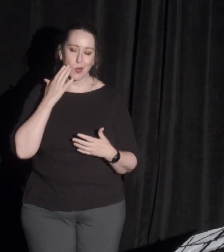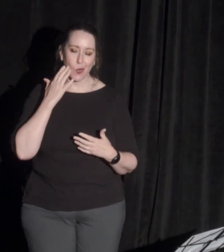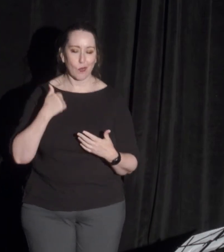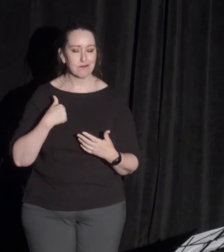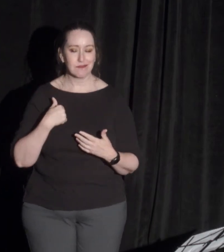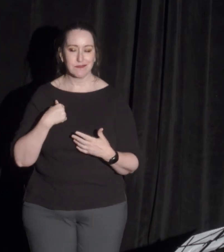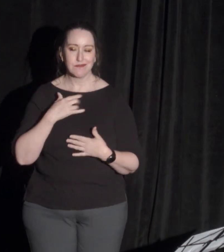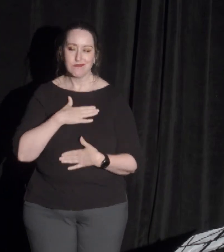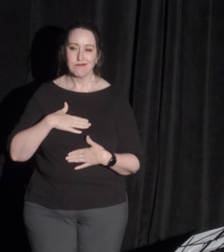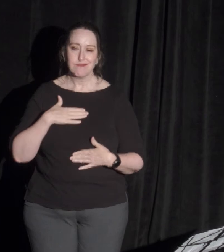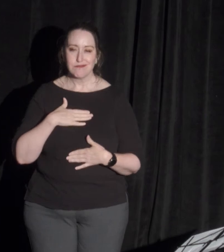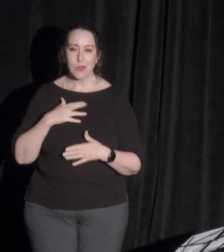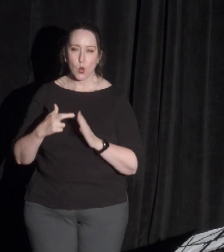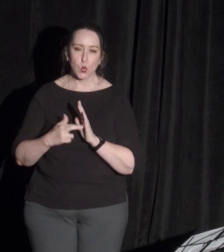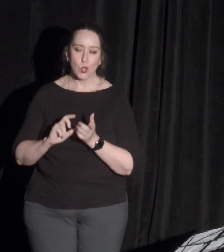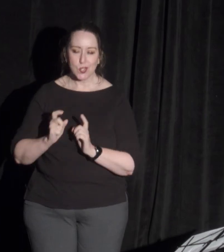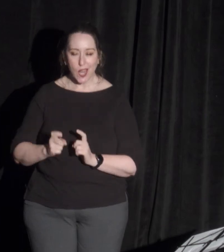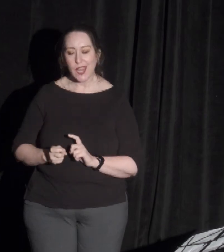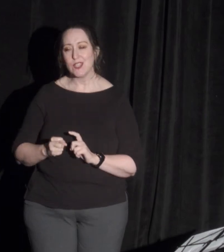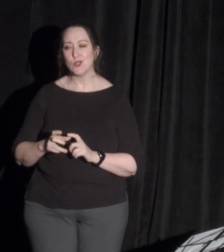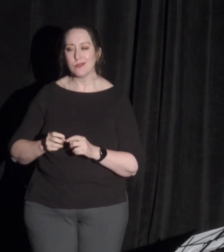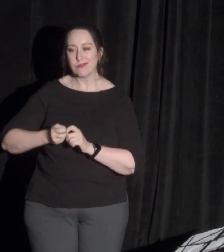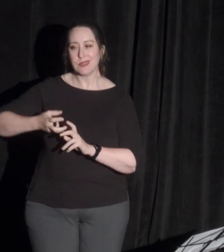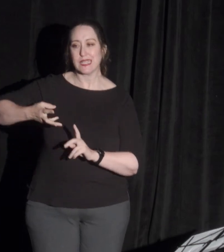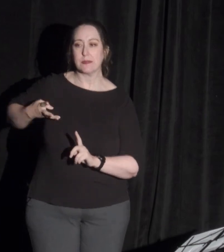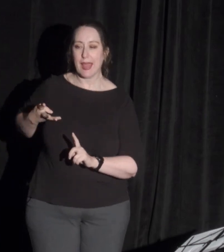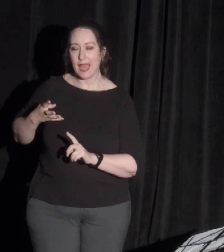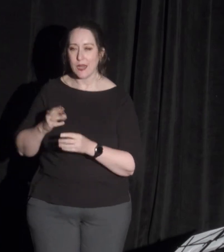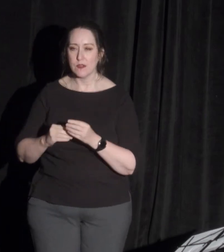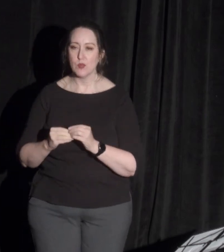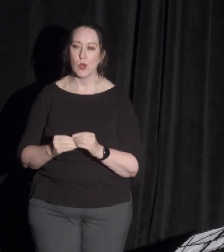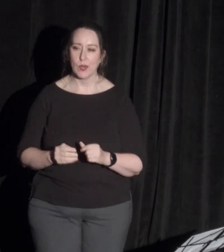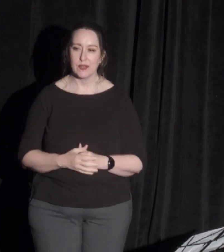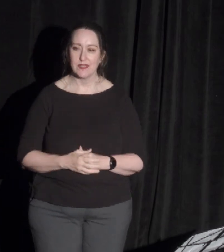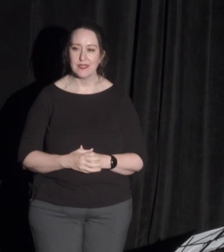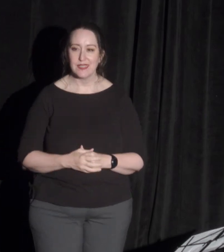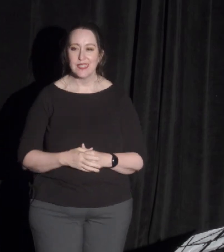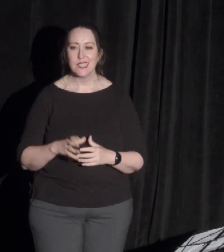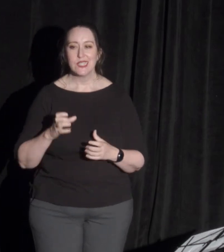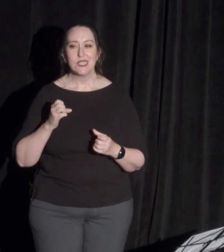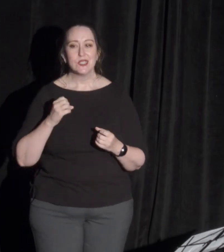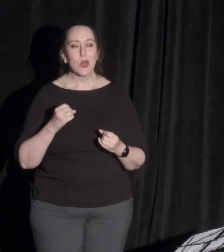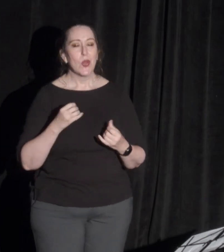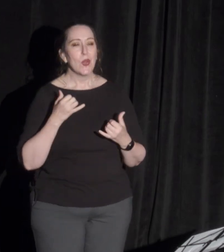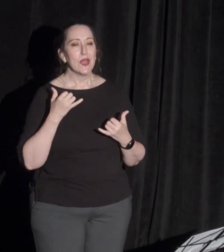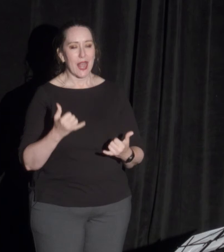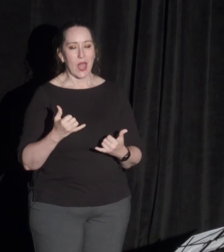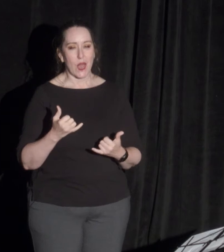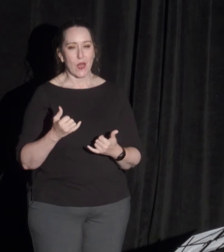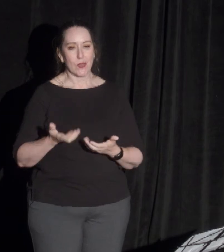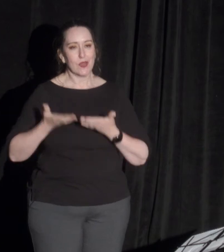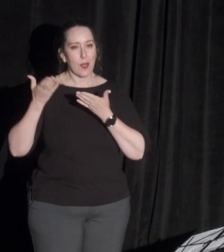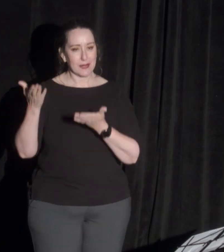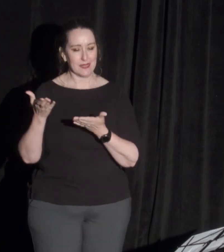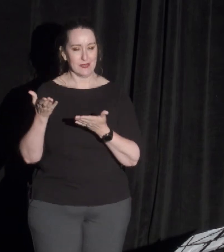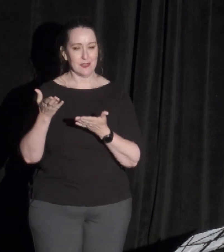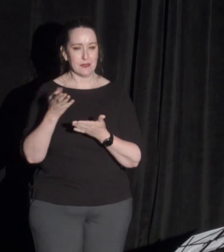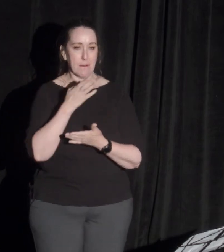that the rules are changing just to expand things even more. So now, here are the nominees for Best